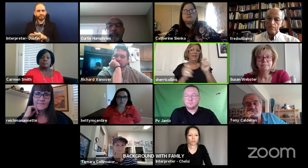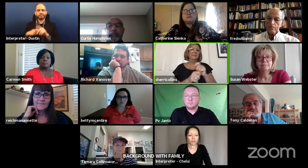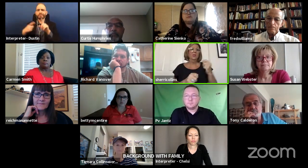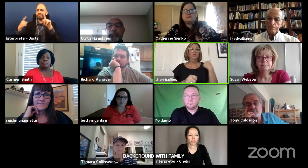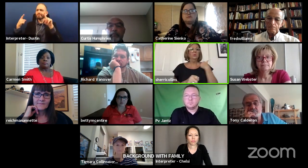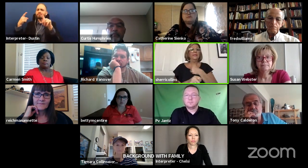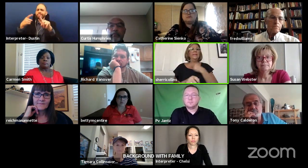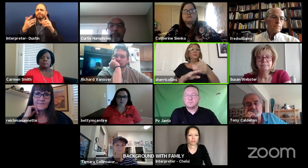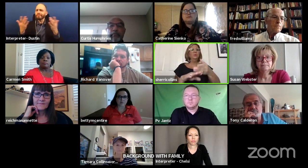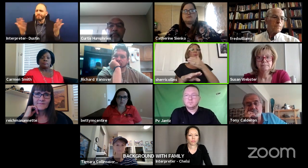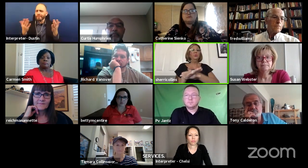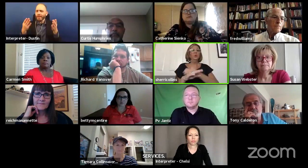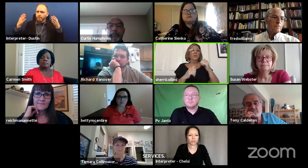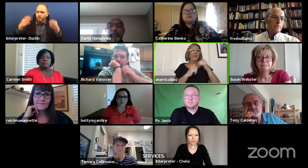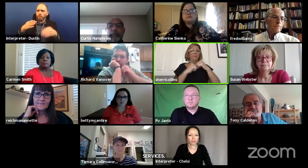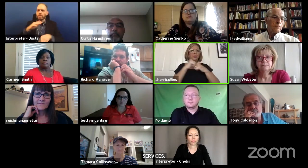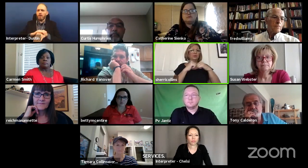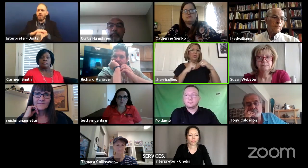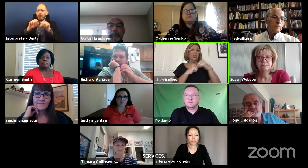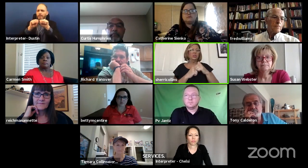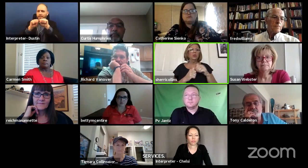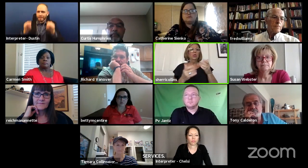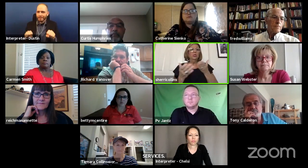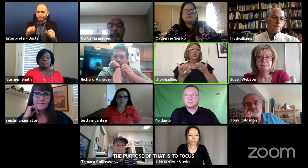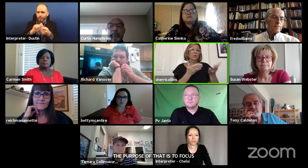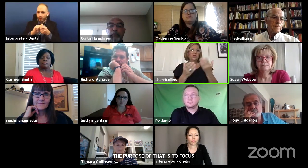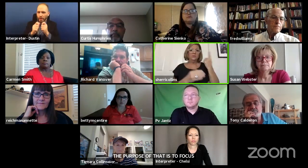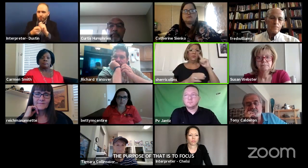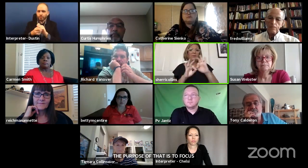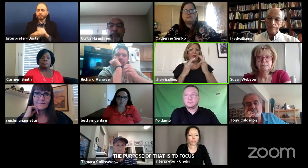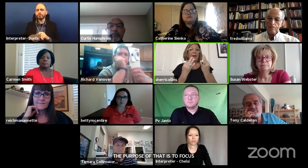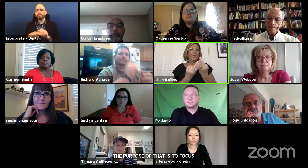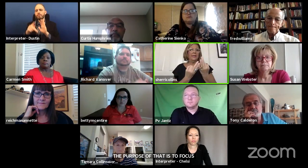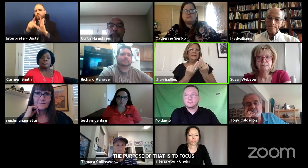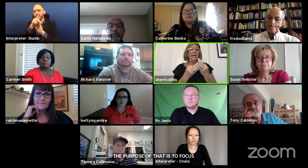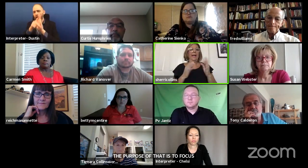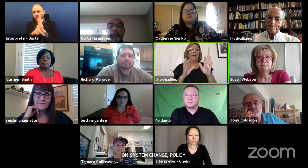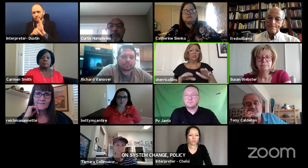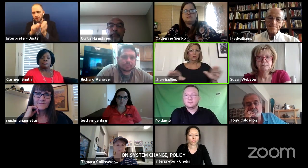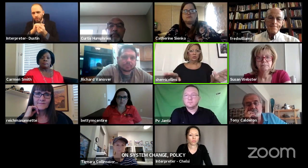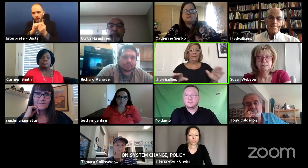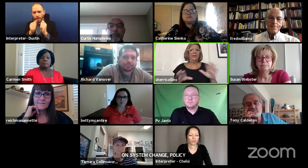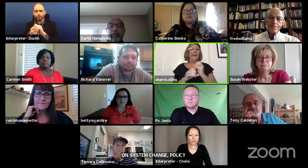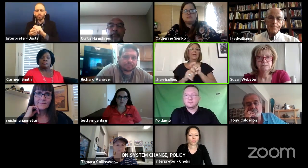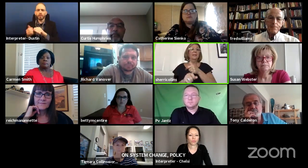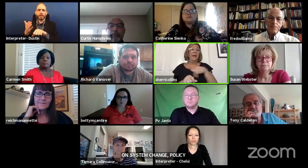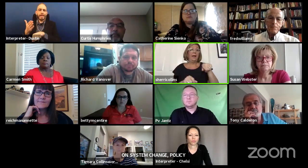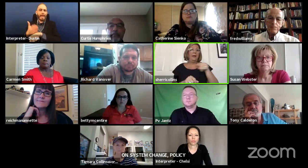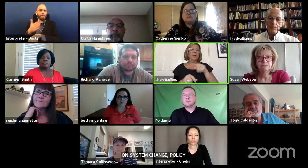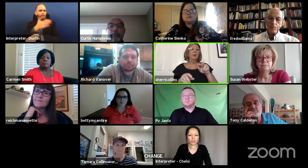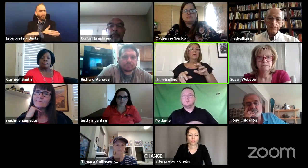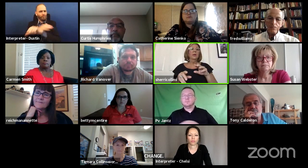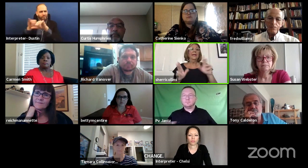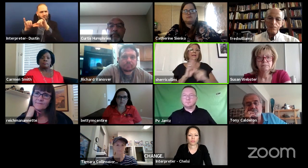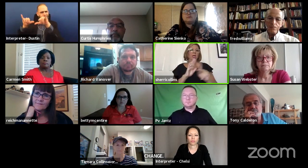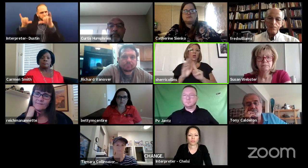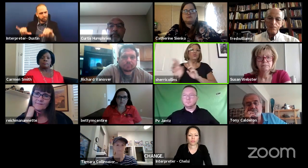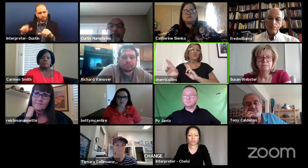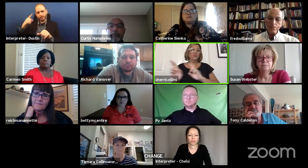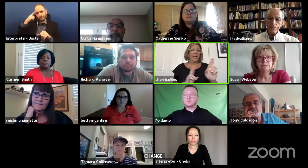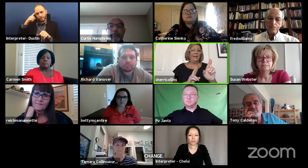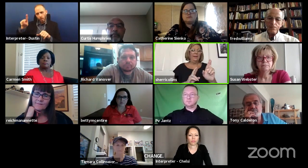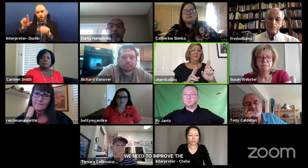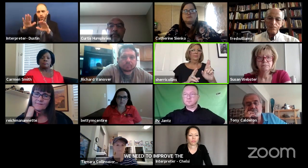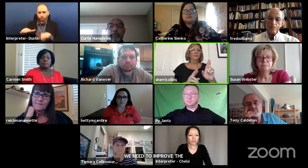policy change. We need to improve the infrastructure services for families and children and get them